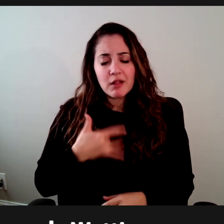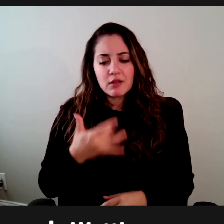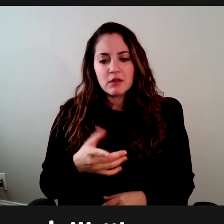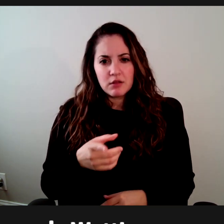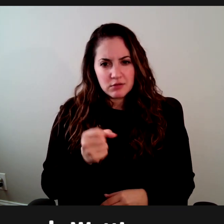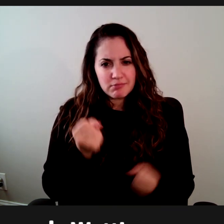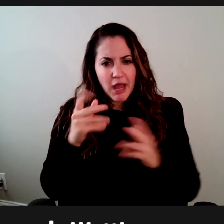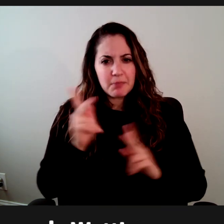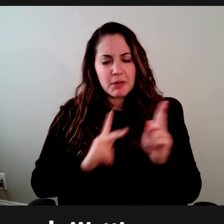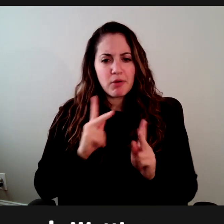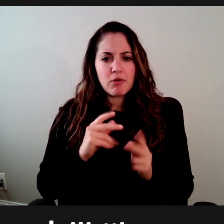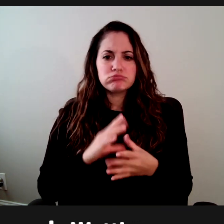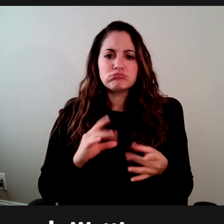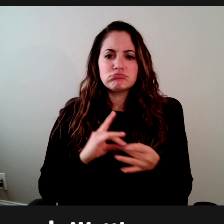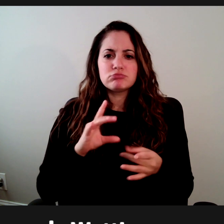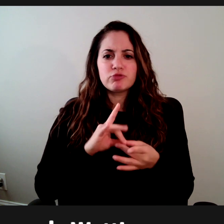about relationships, about,